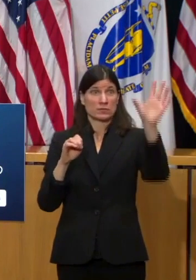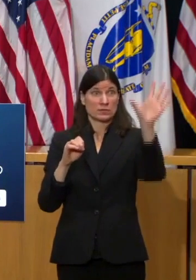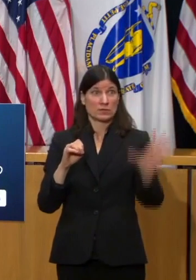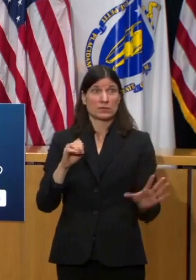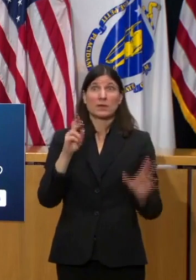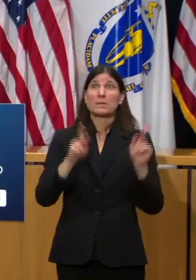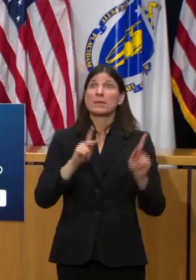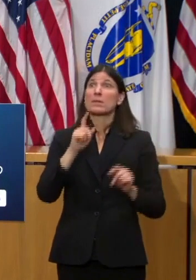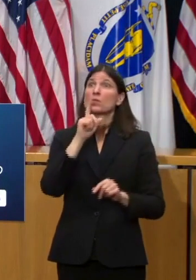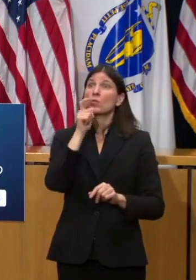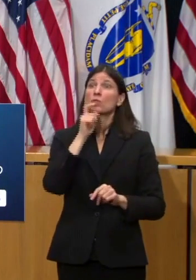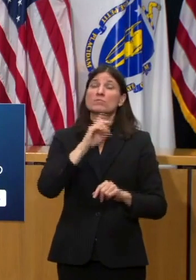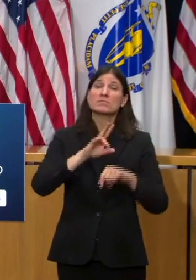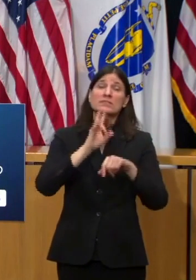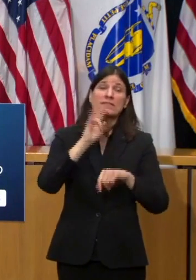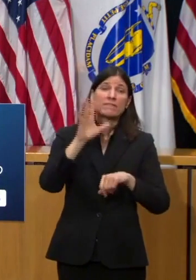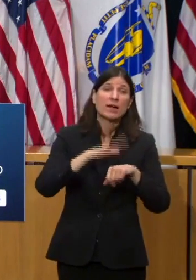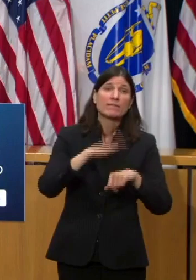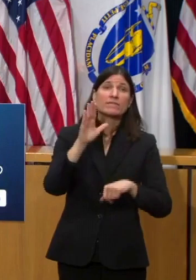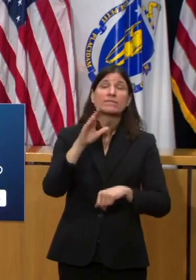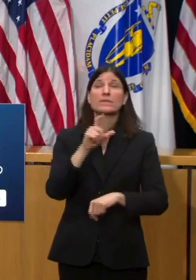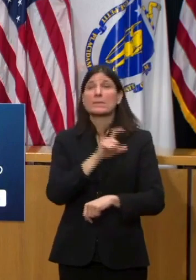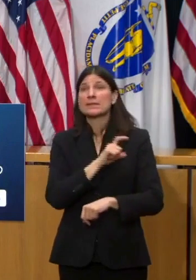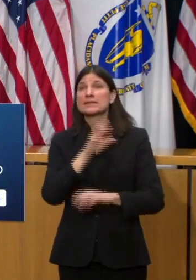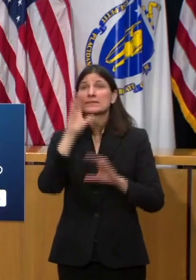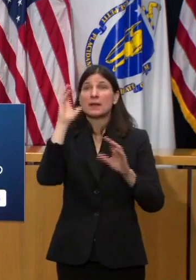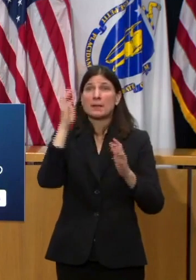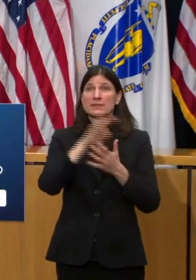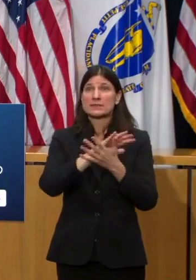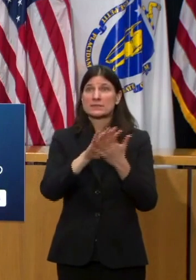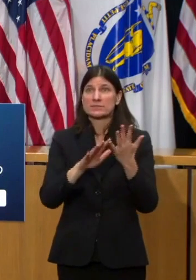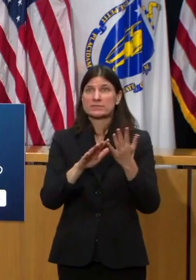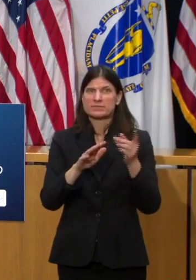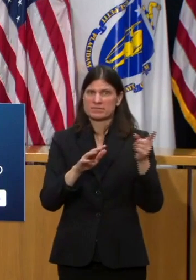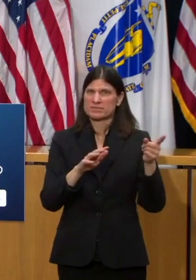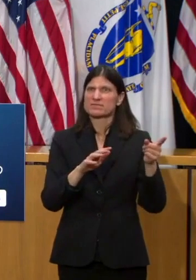Franklin County's number two. No, Barnstable's number two. They're at 14.